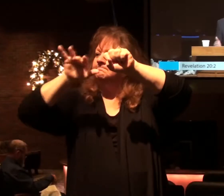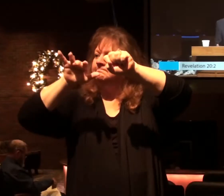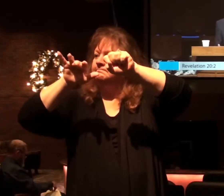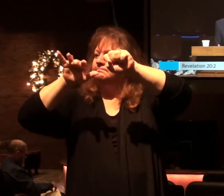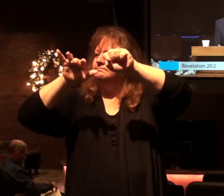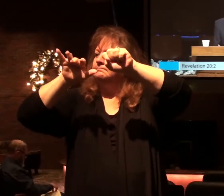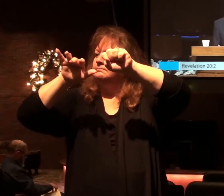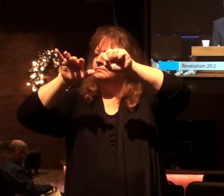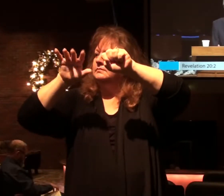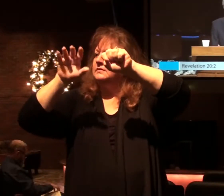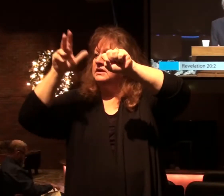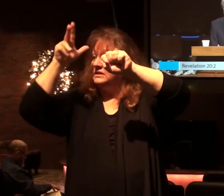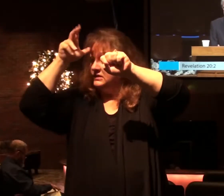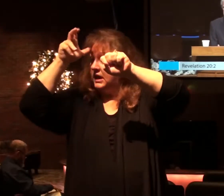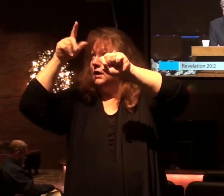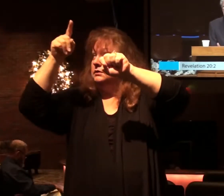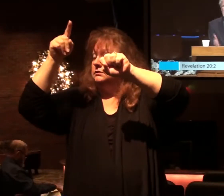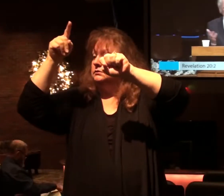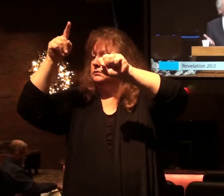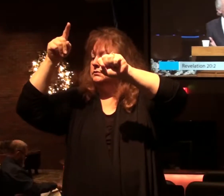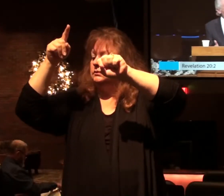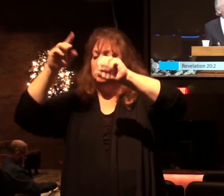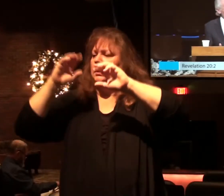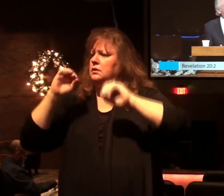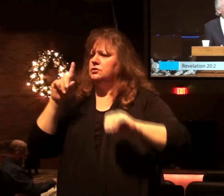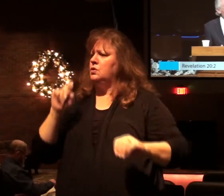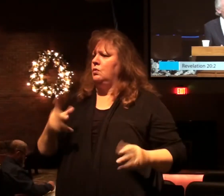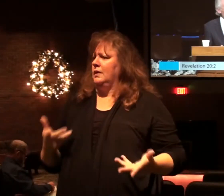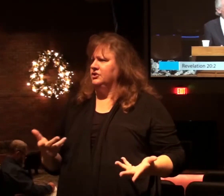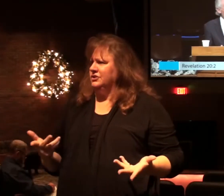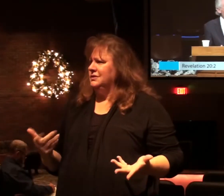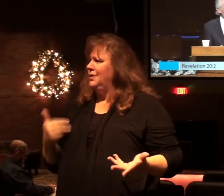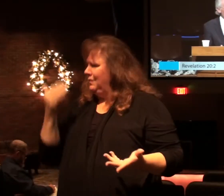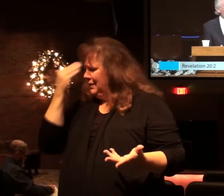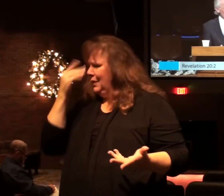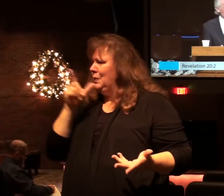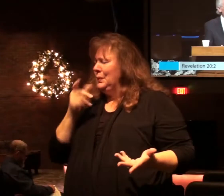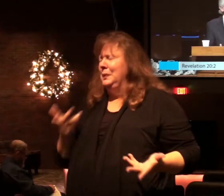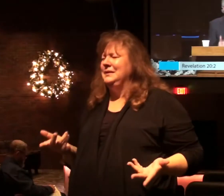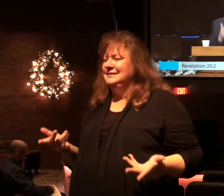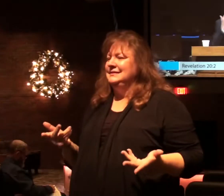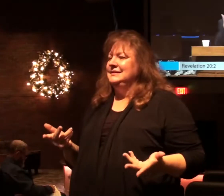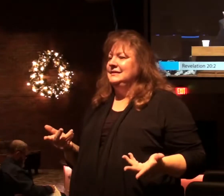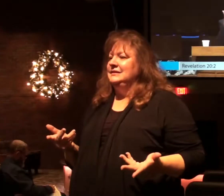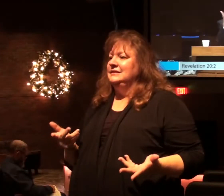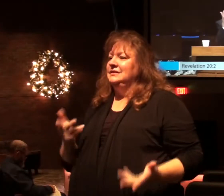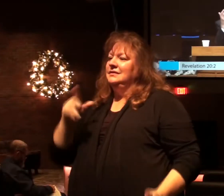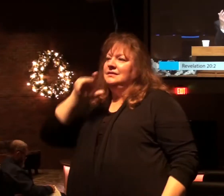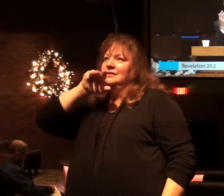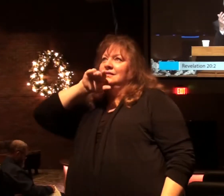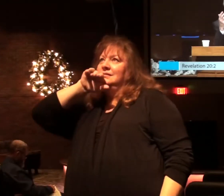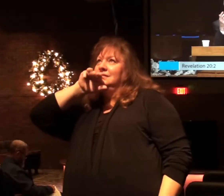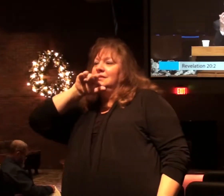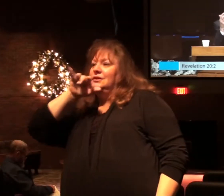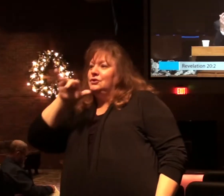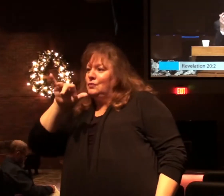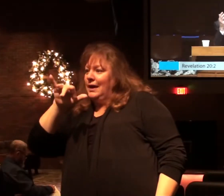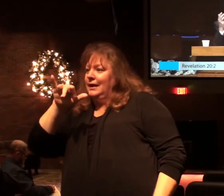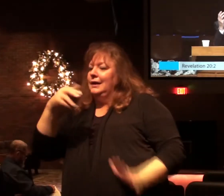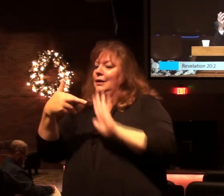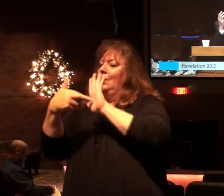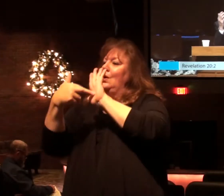devil, Satan. So there's no question here. Really, the dragon is